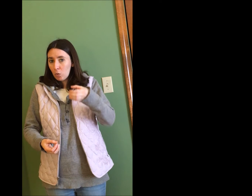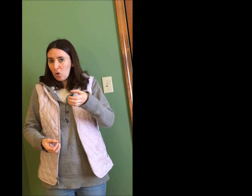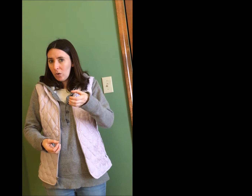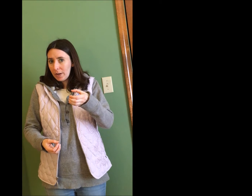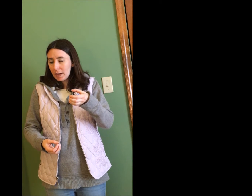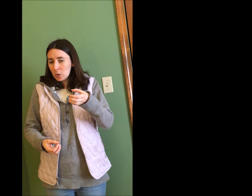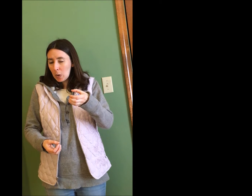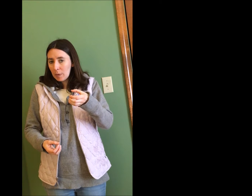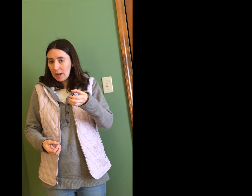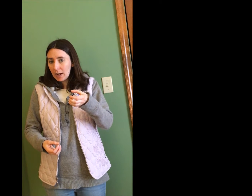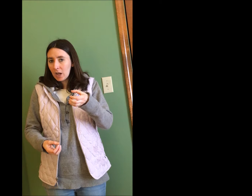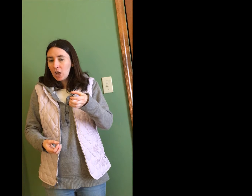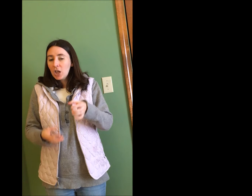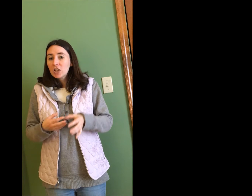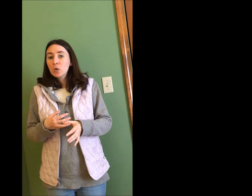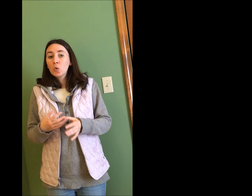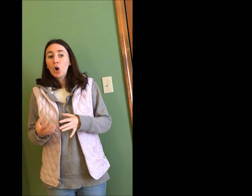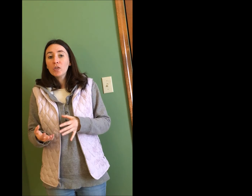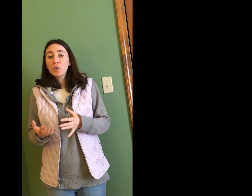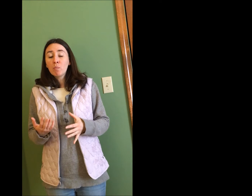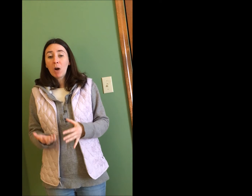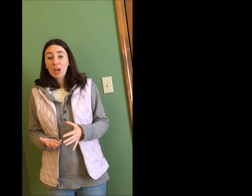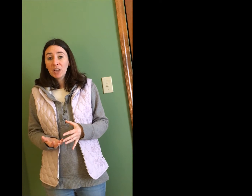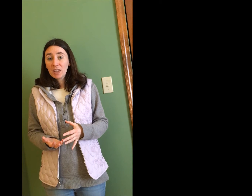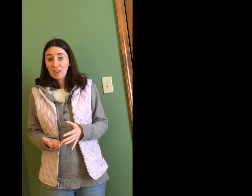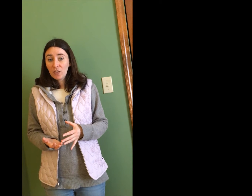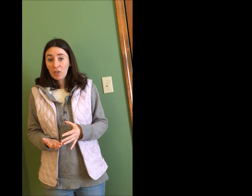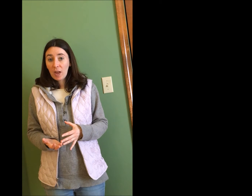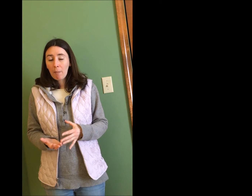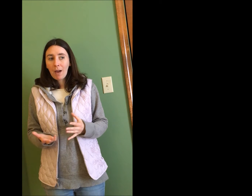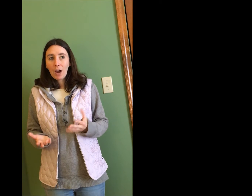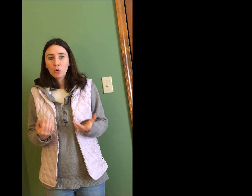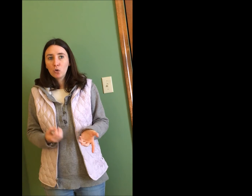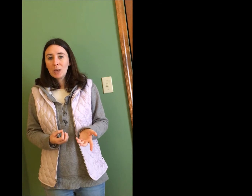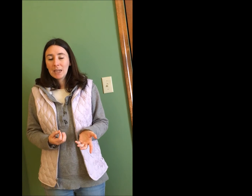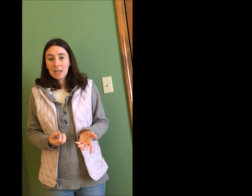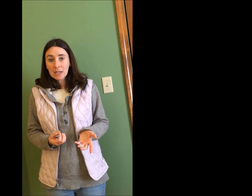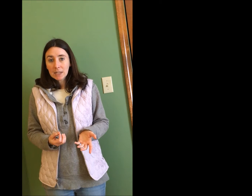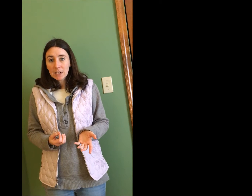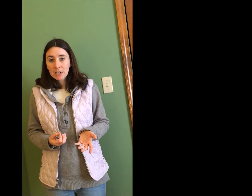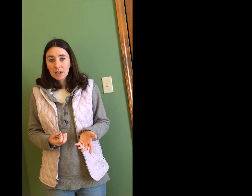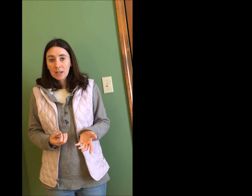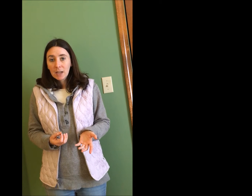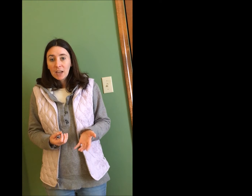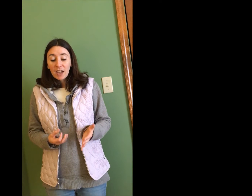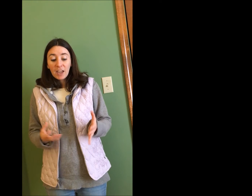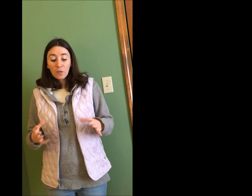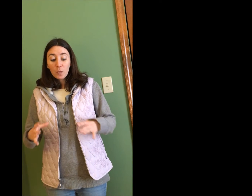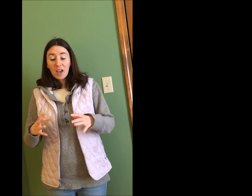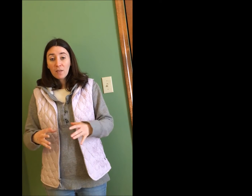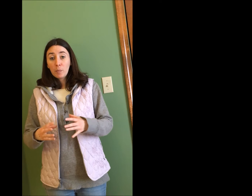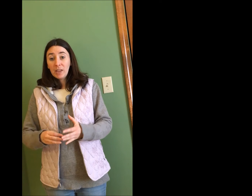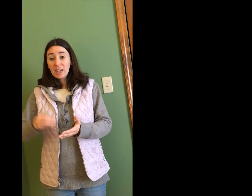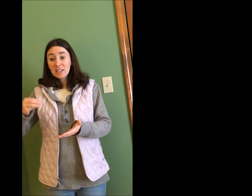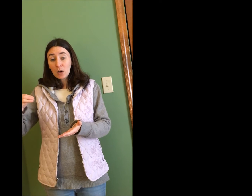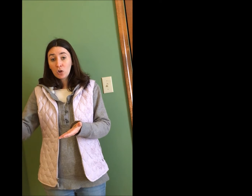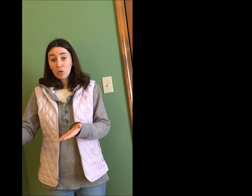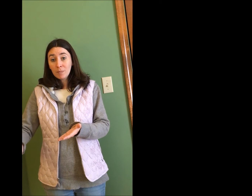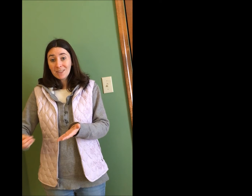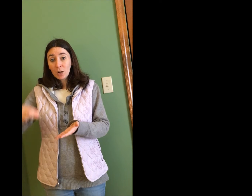we're holding that toy banana. So we're also modeling for them, how do we eat? If we have a plate and a drumstick,